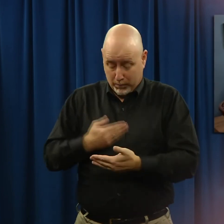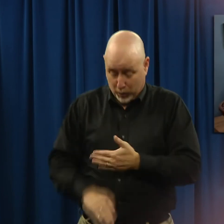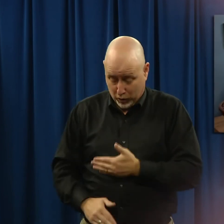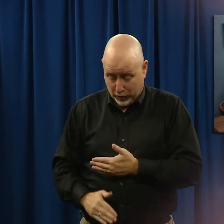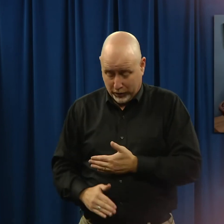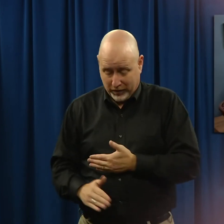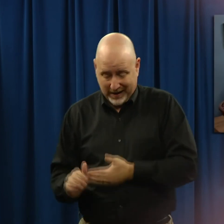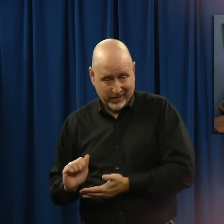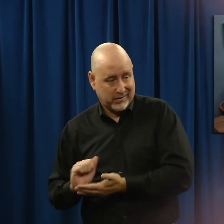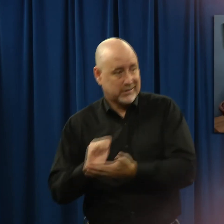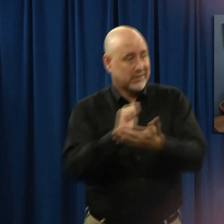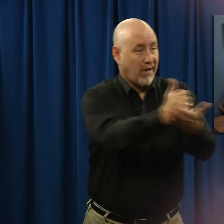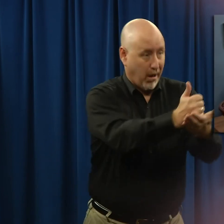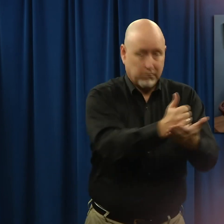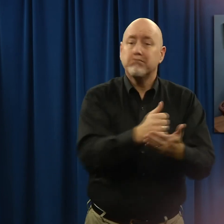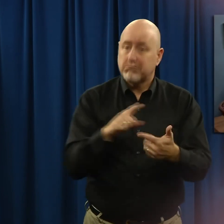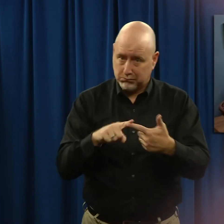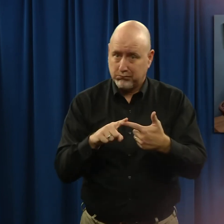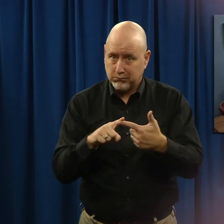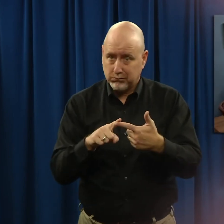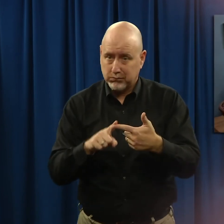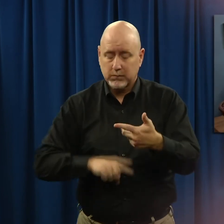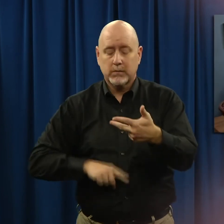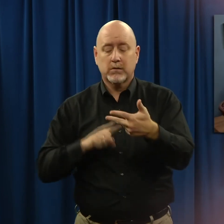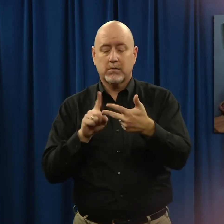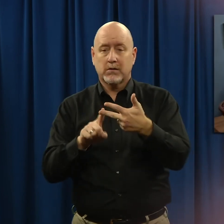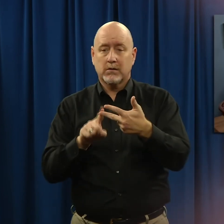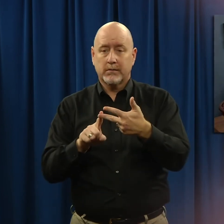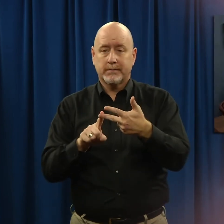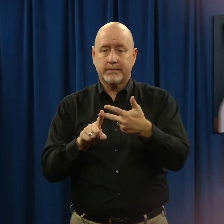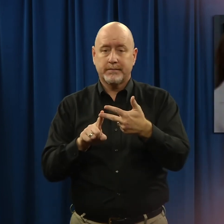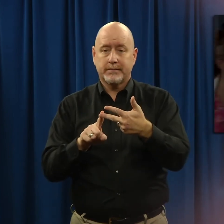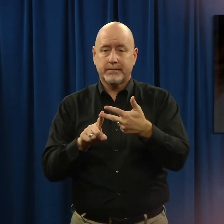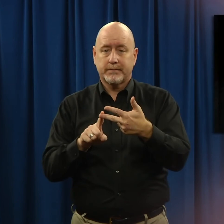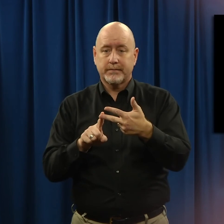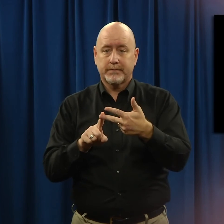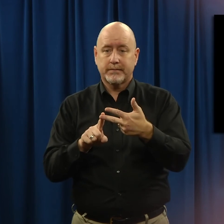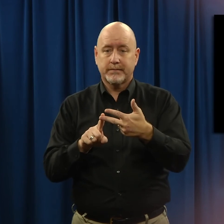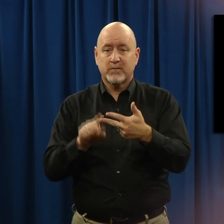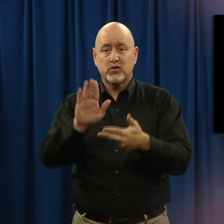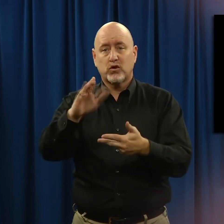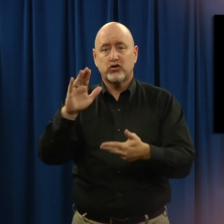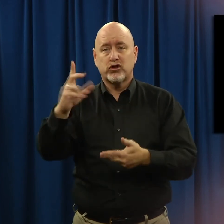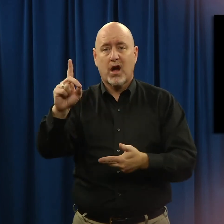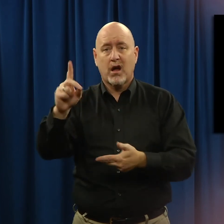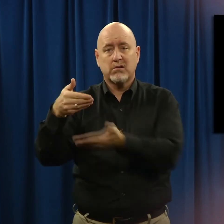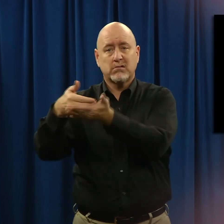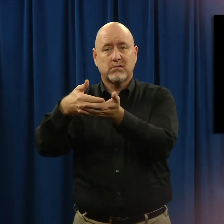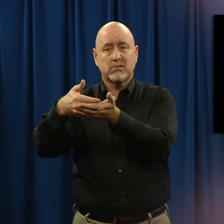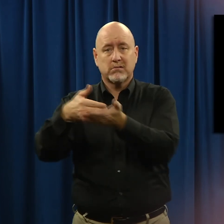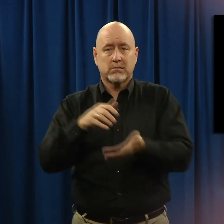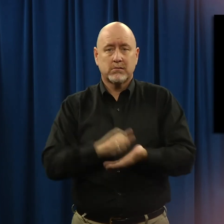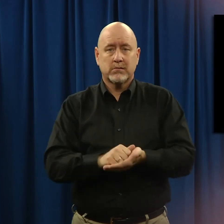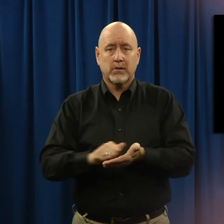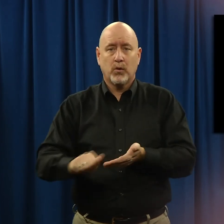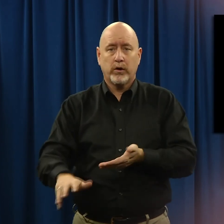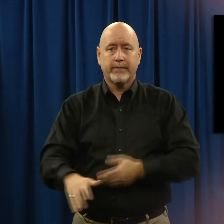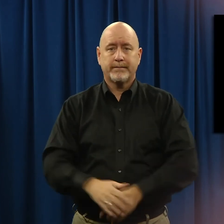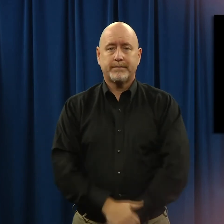and allow the child to be adopted. Or you can have your child aborted.